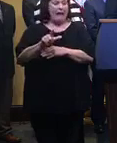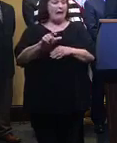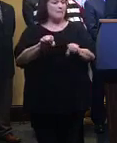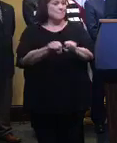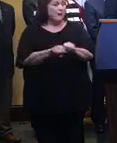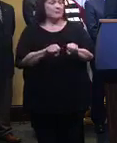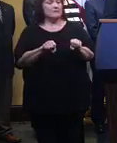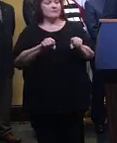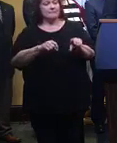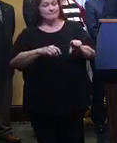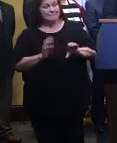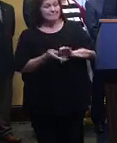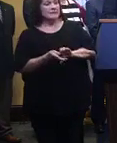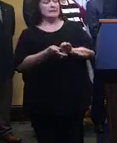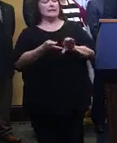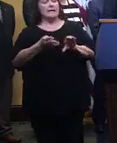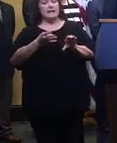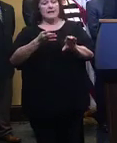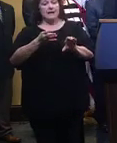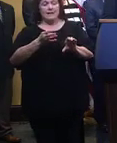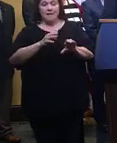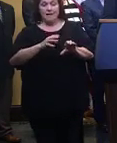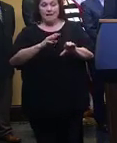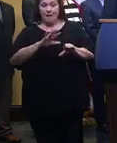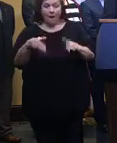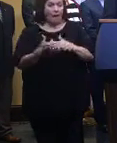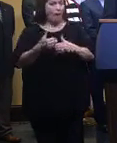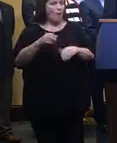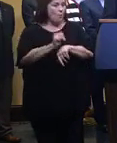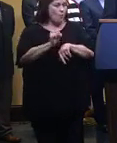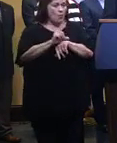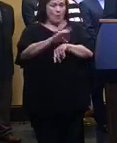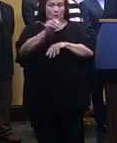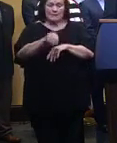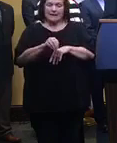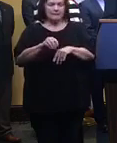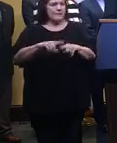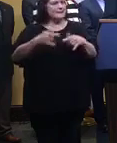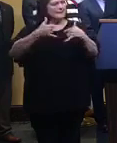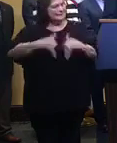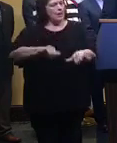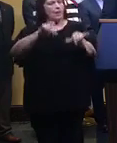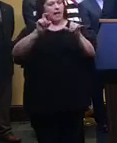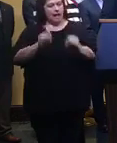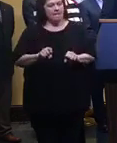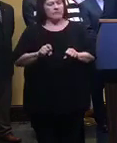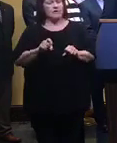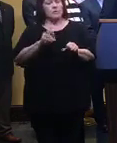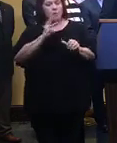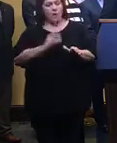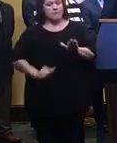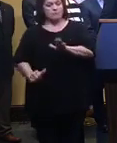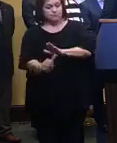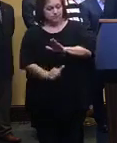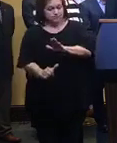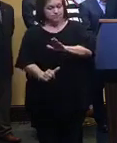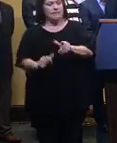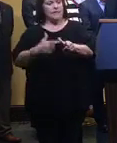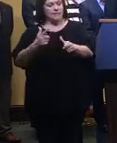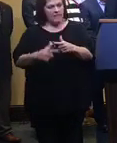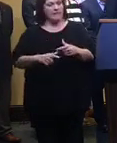infrastructure operating at the optimal level, we still need to hold water before it goes into the drainage system. If you look on page 5,